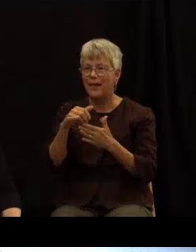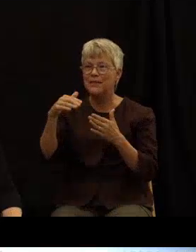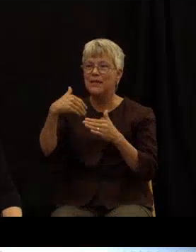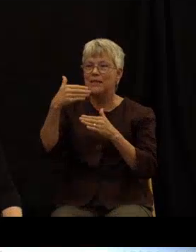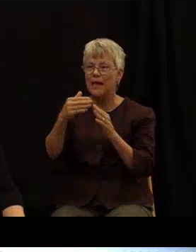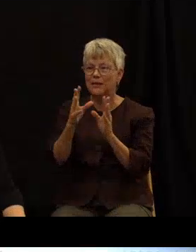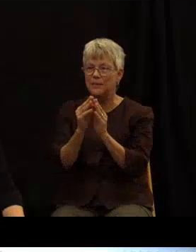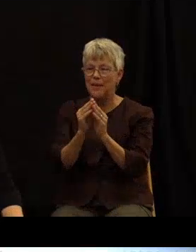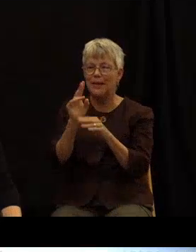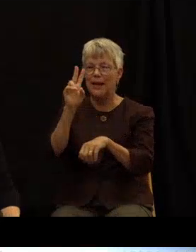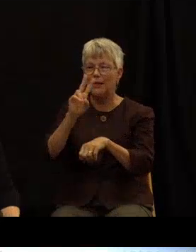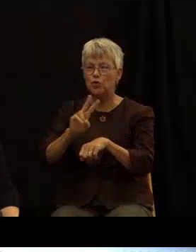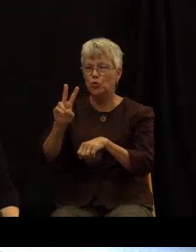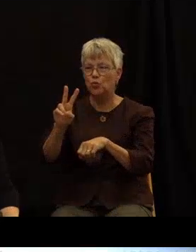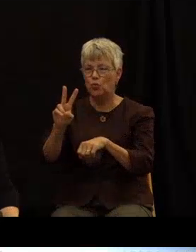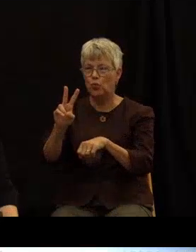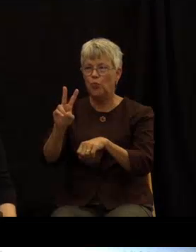2:00.